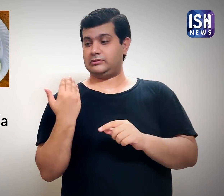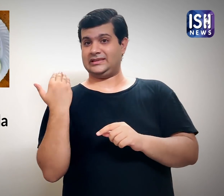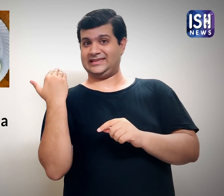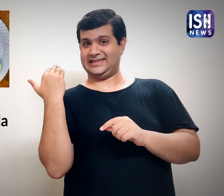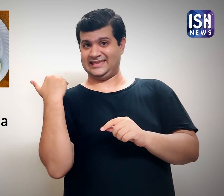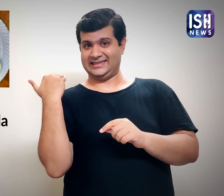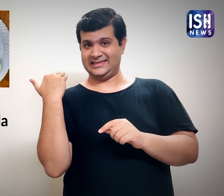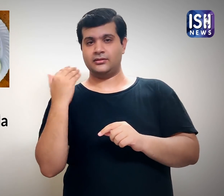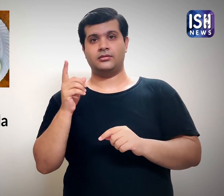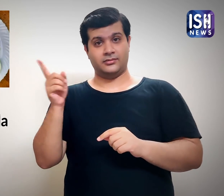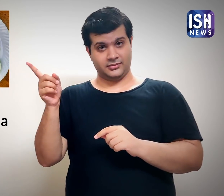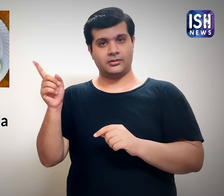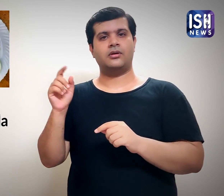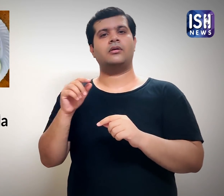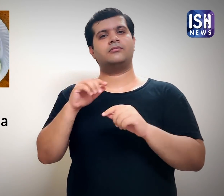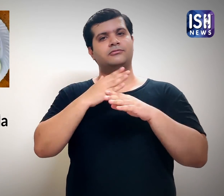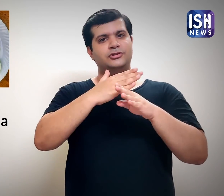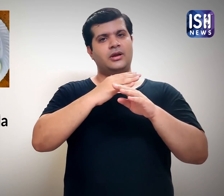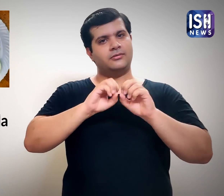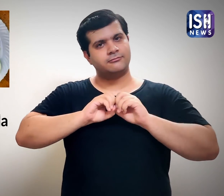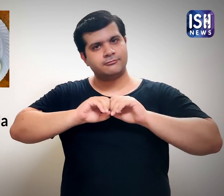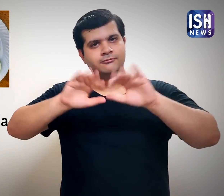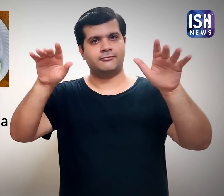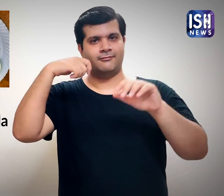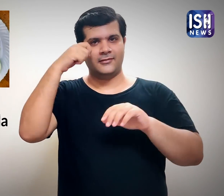but recently shared the photos and videos.